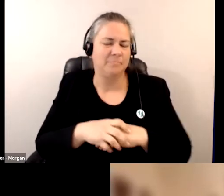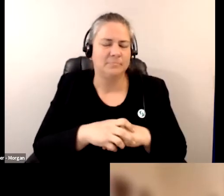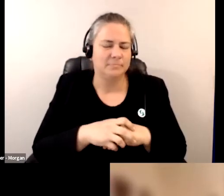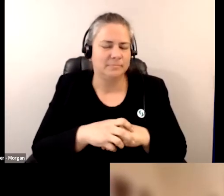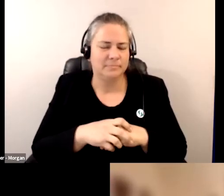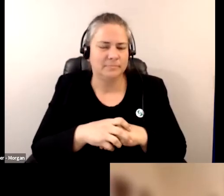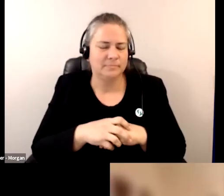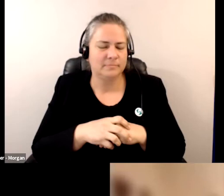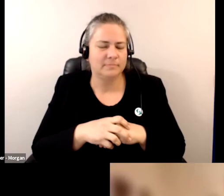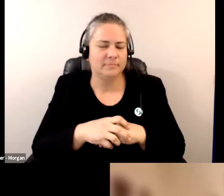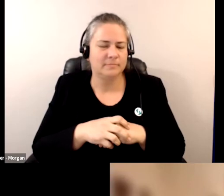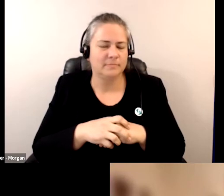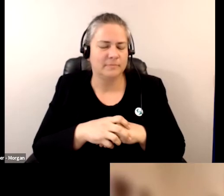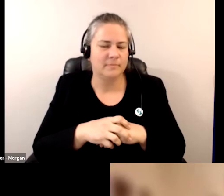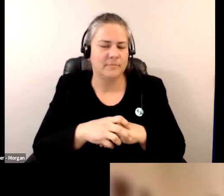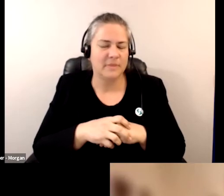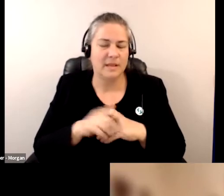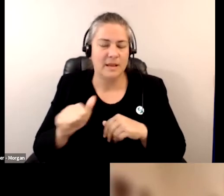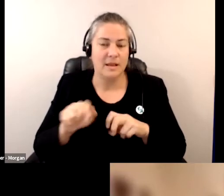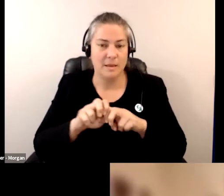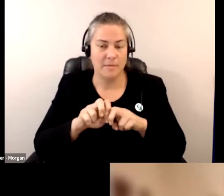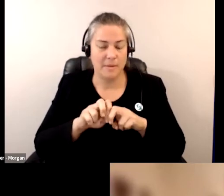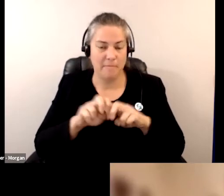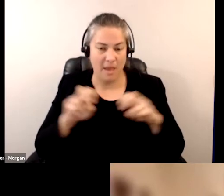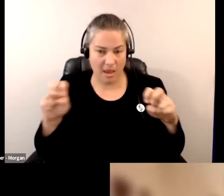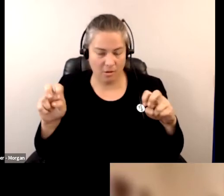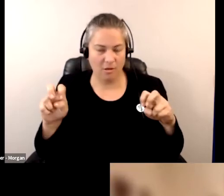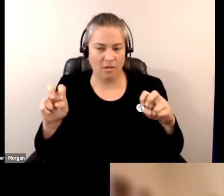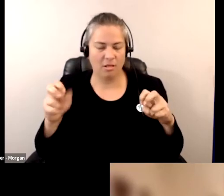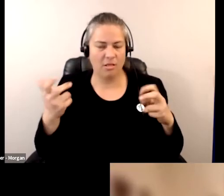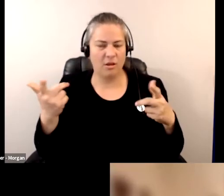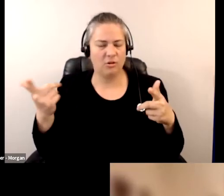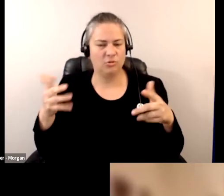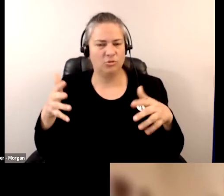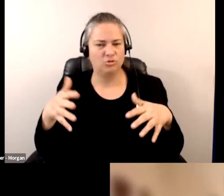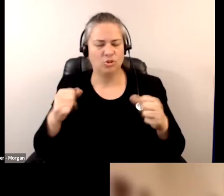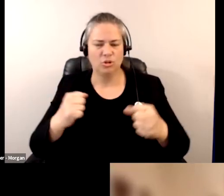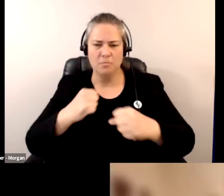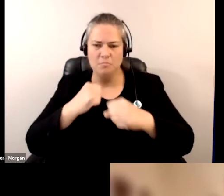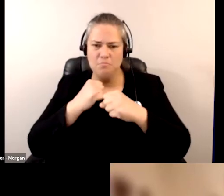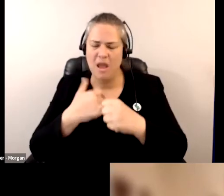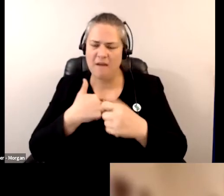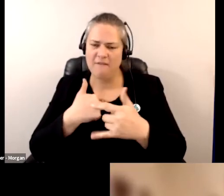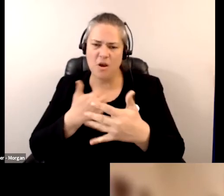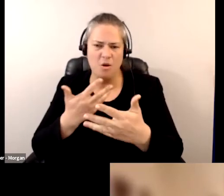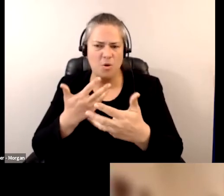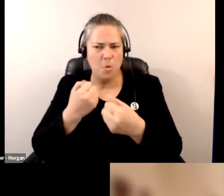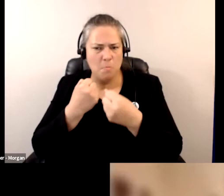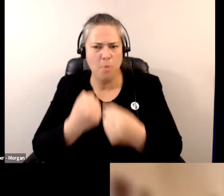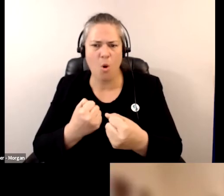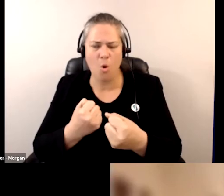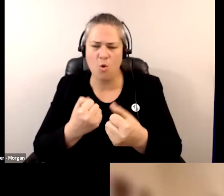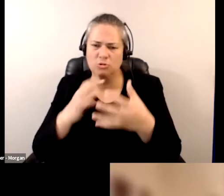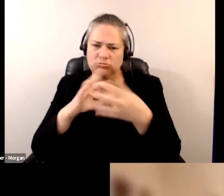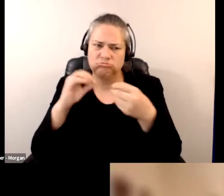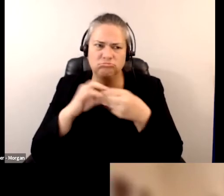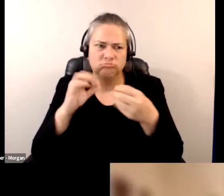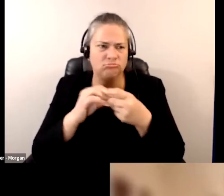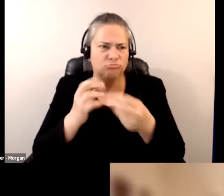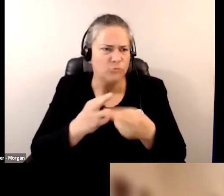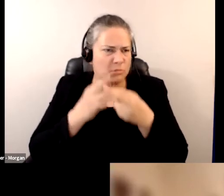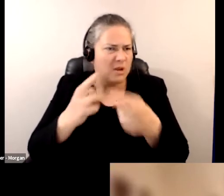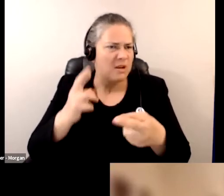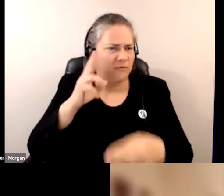The panel took a bold position and had bold recommendations for NCS. They